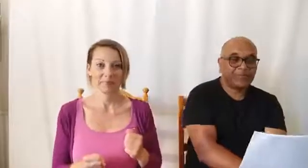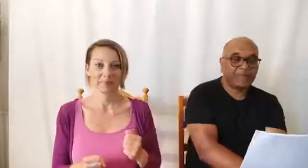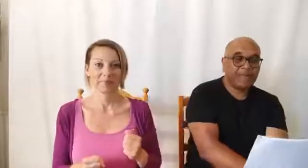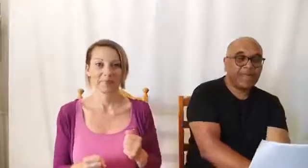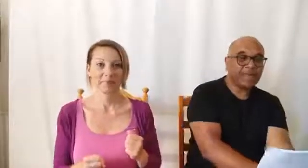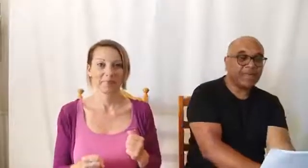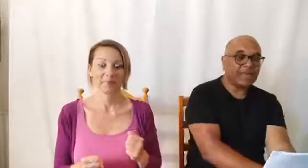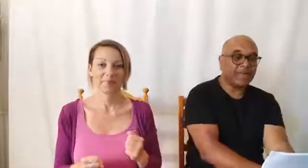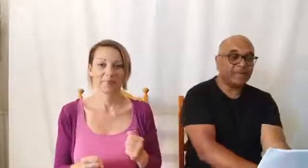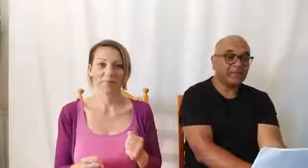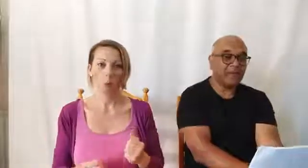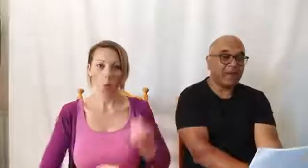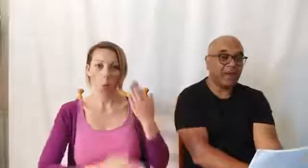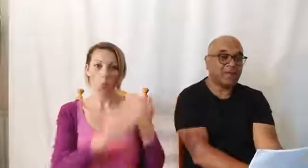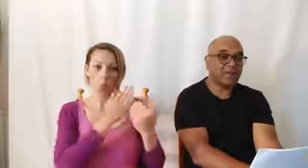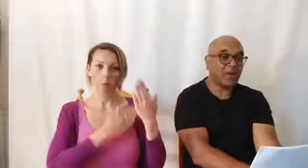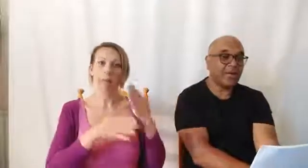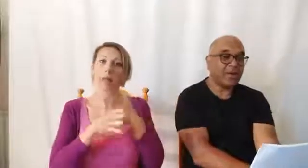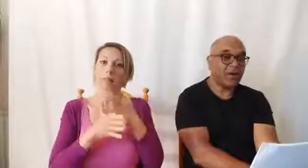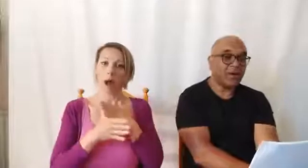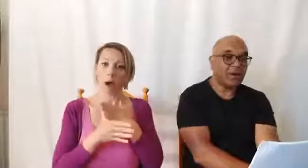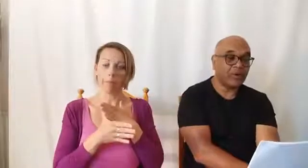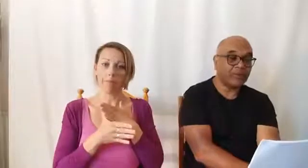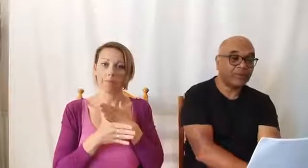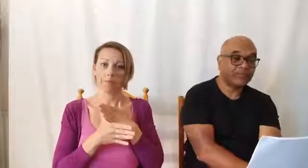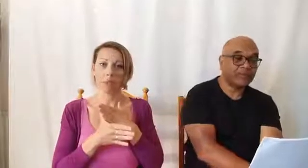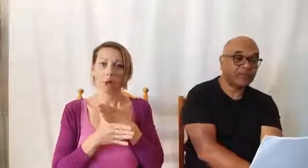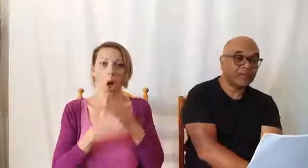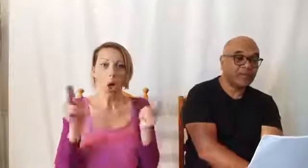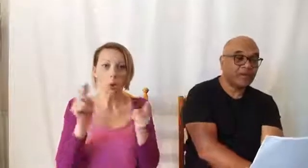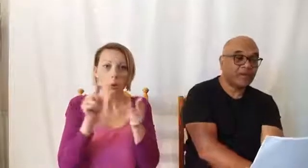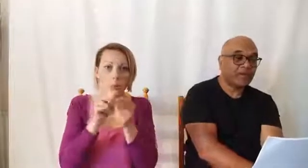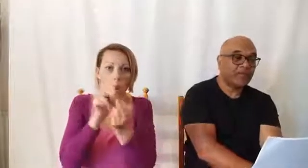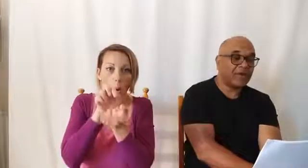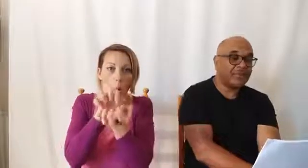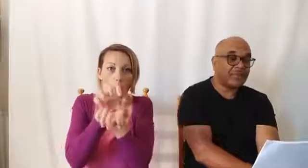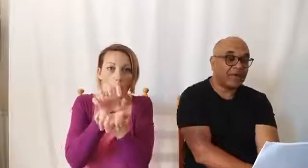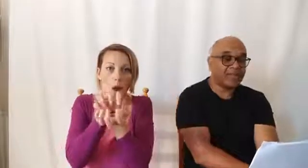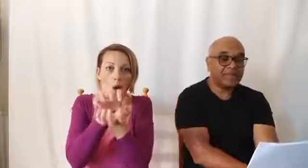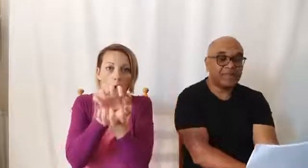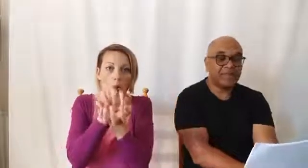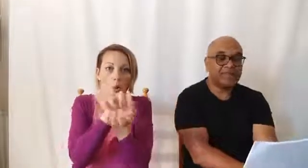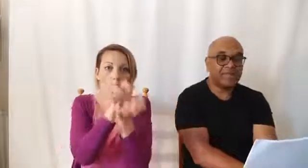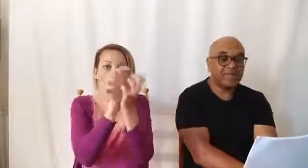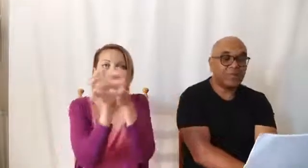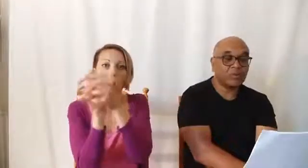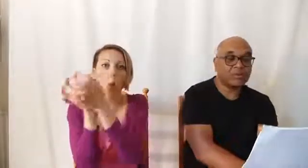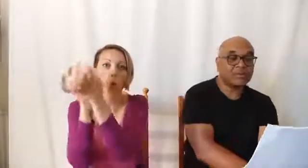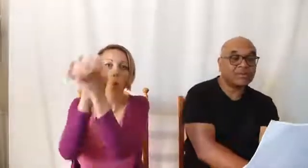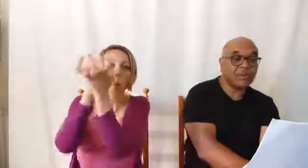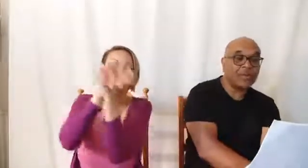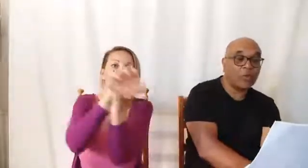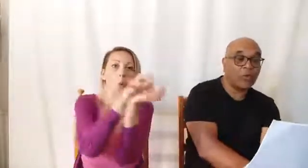In the beginning, a tiny barnacle floated among the tepid sea waters, alone and a